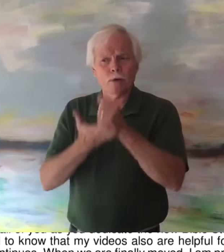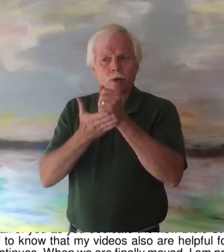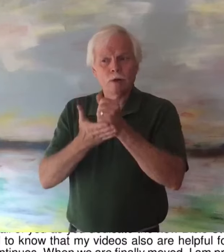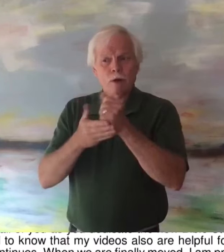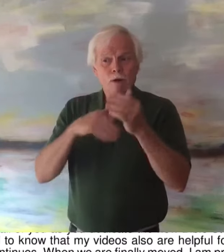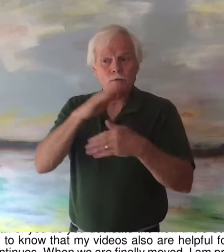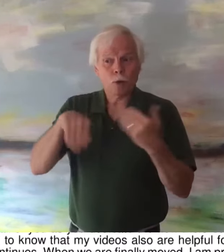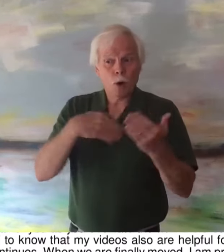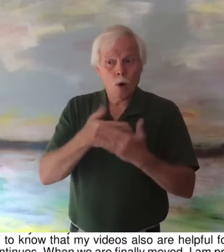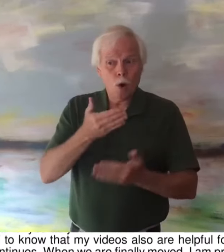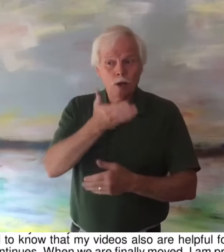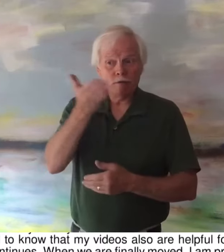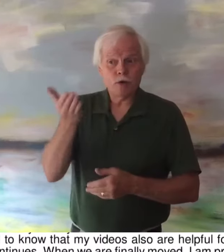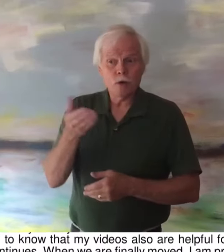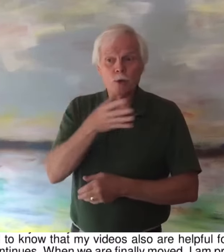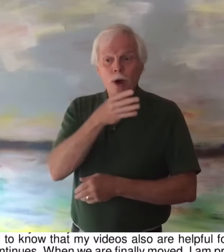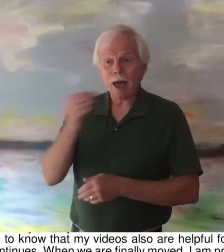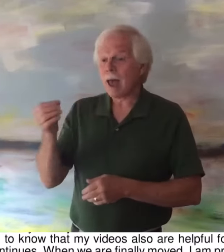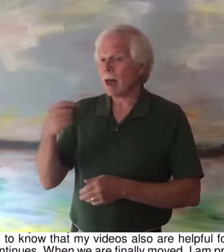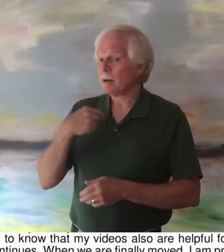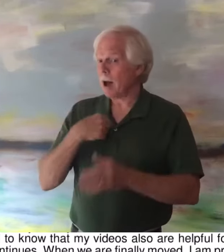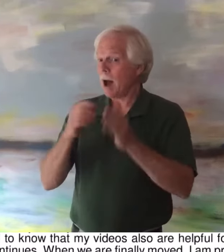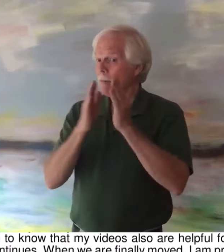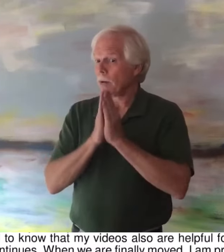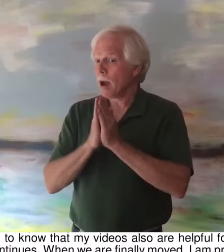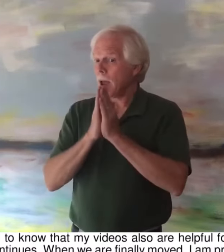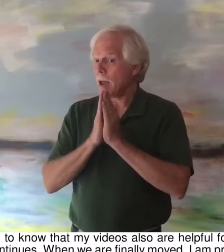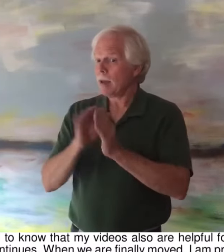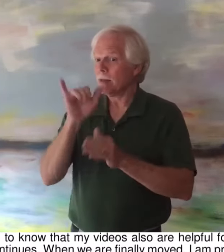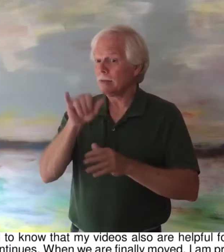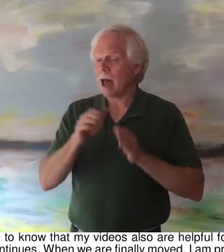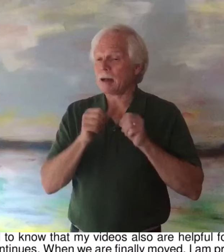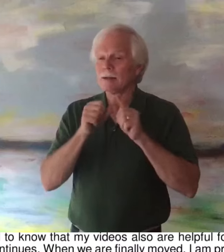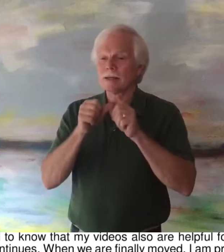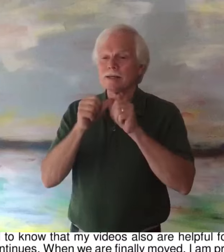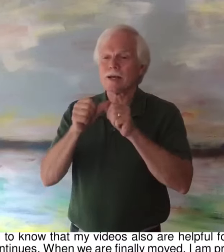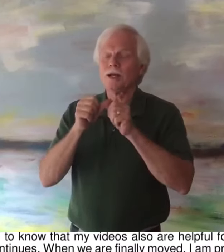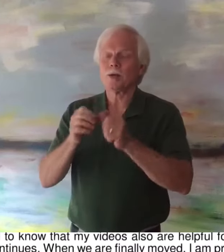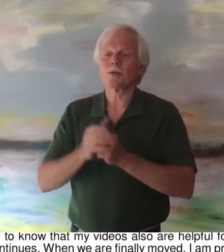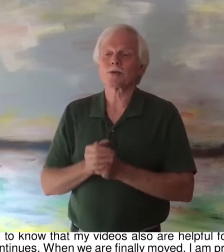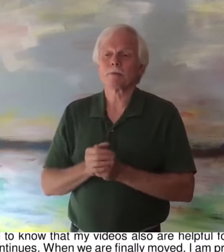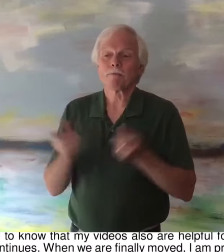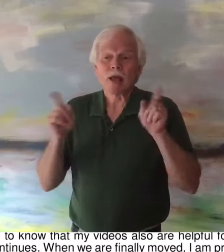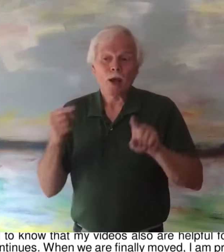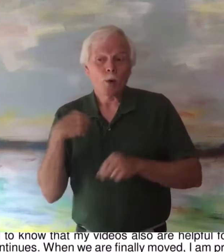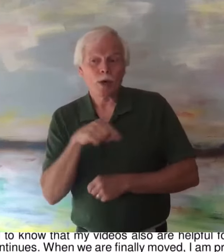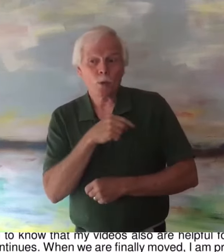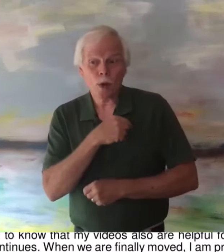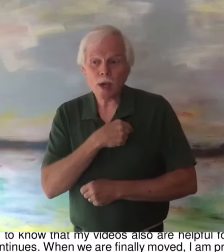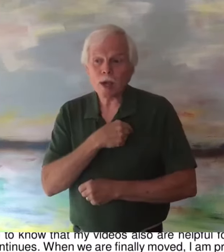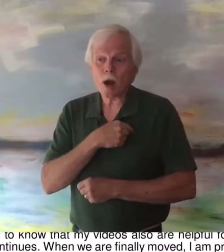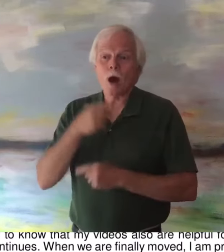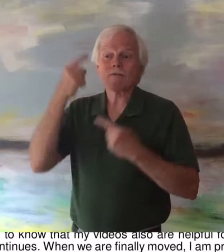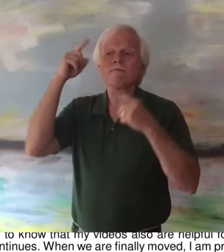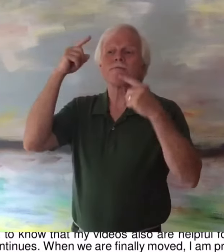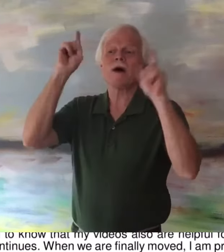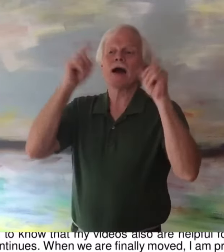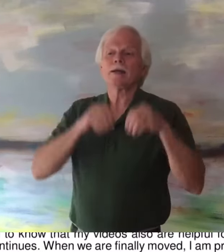for all of you and I pray that that continues. When we are finally